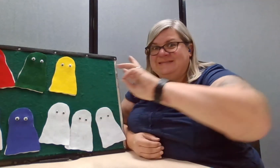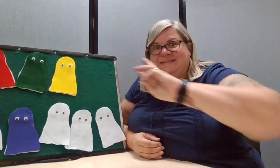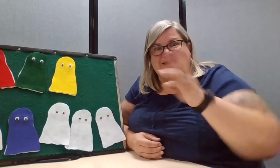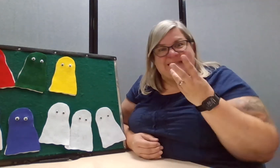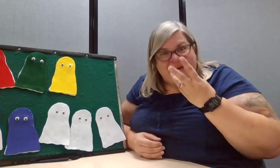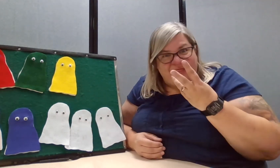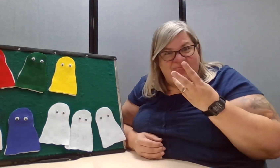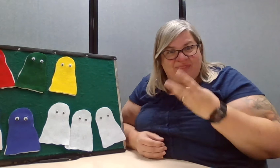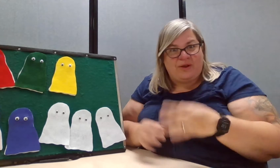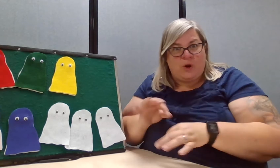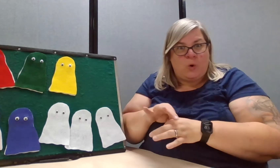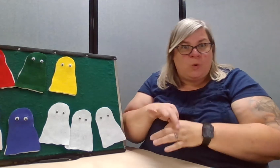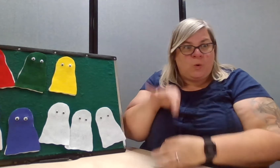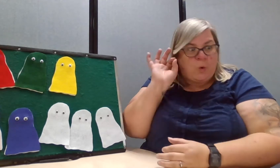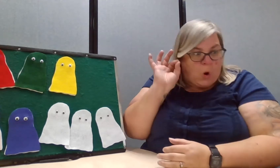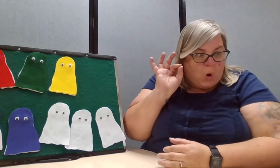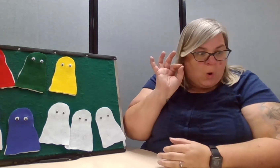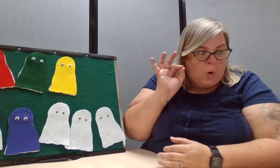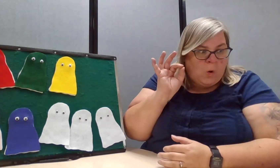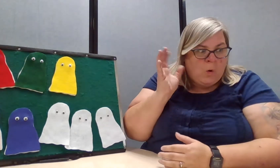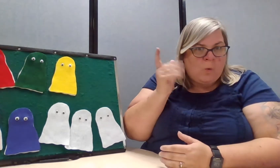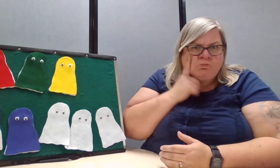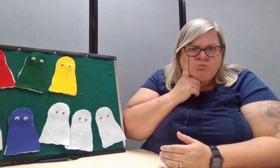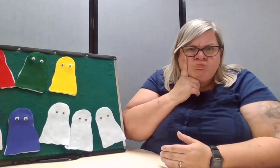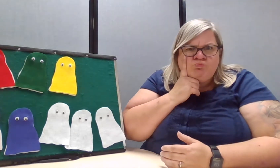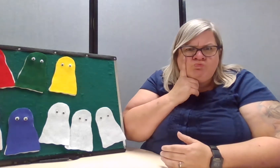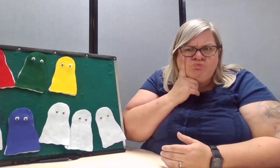Now, little ghost number 6